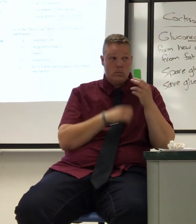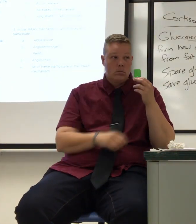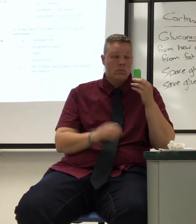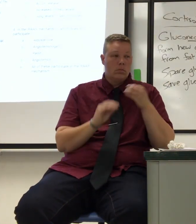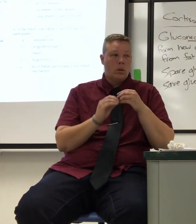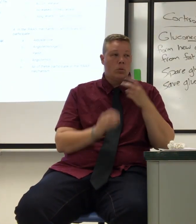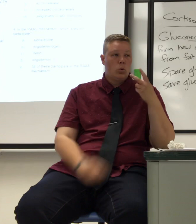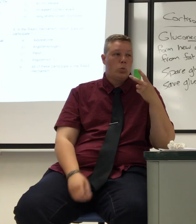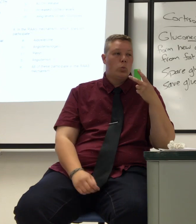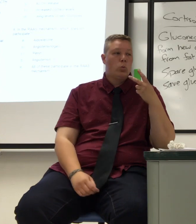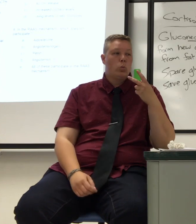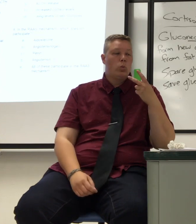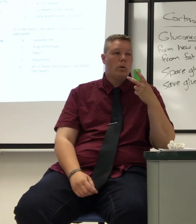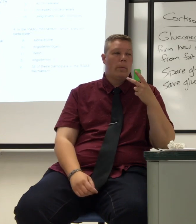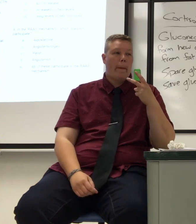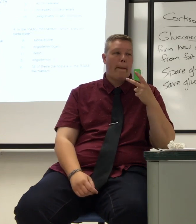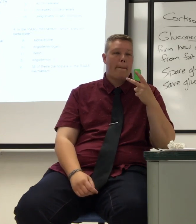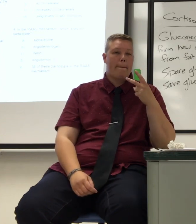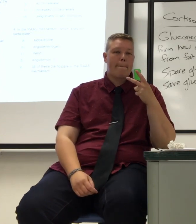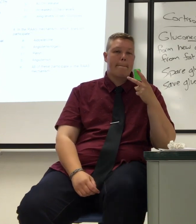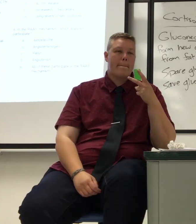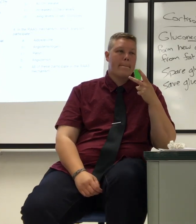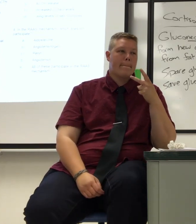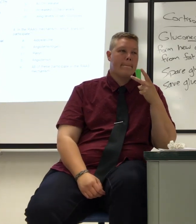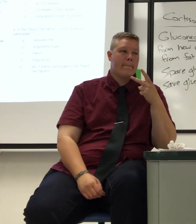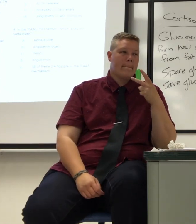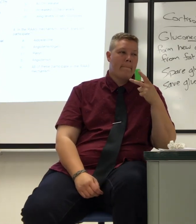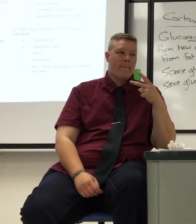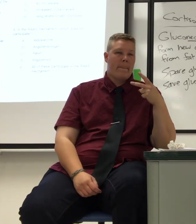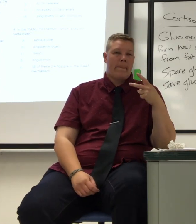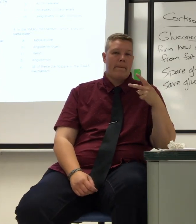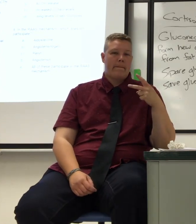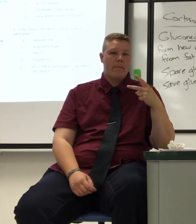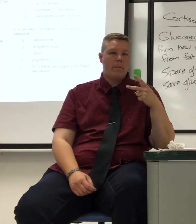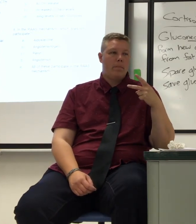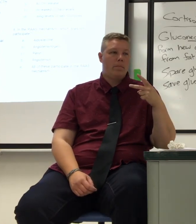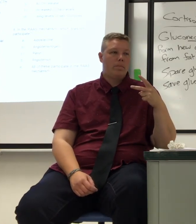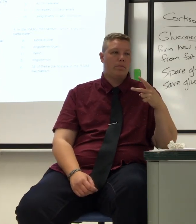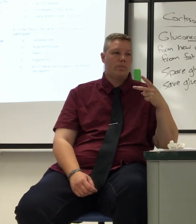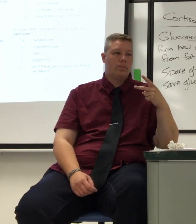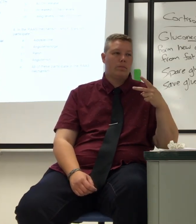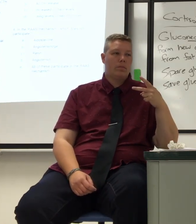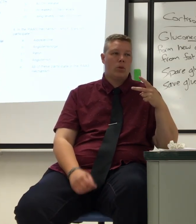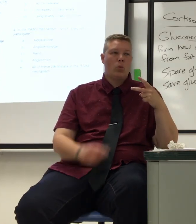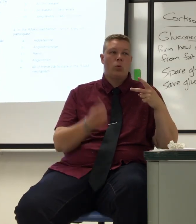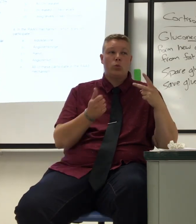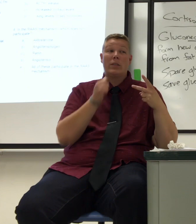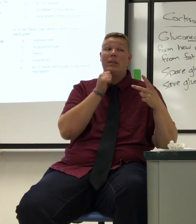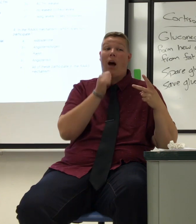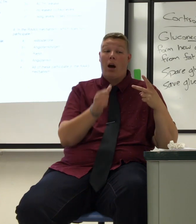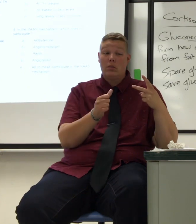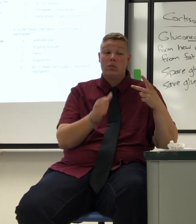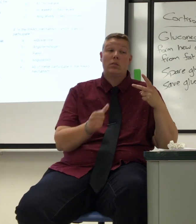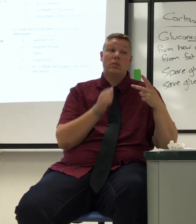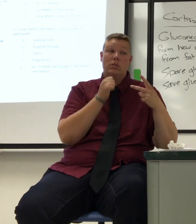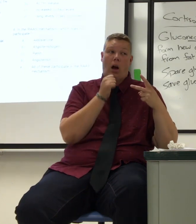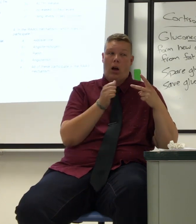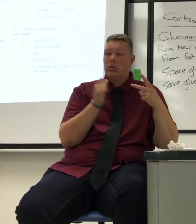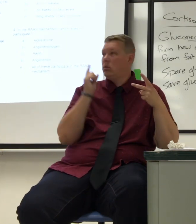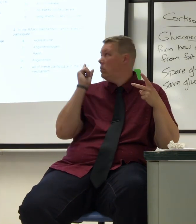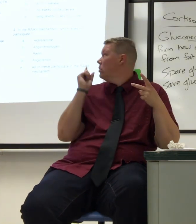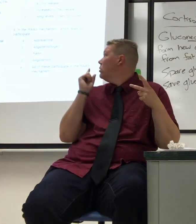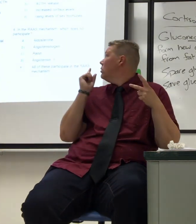adrenal cortex solution? So again, it's the is not thing. Is not an adrenal cortex. Okay, that is